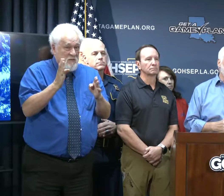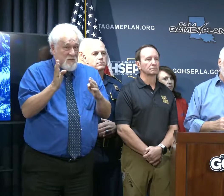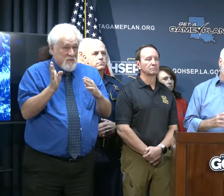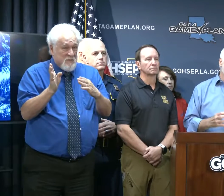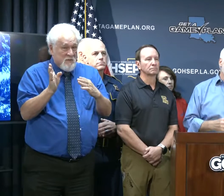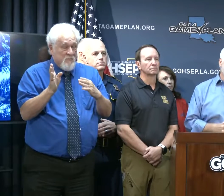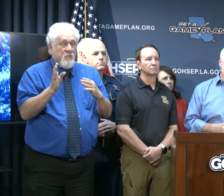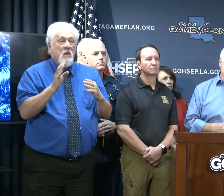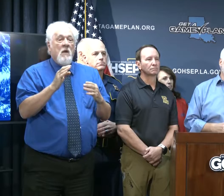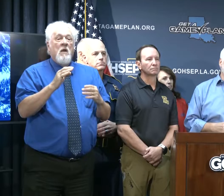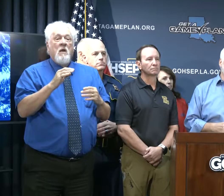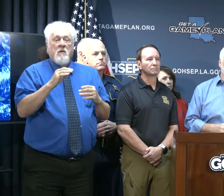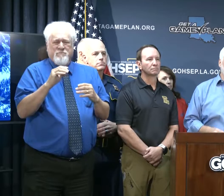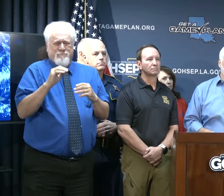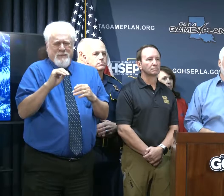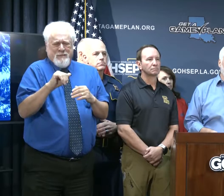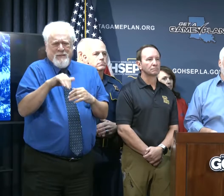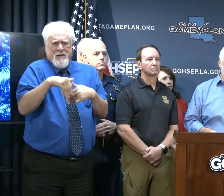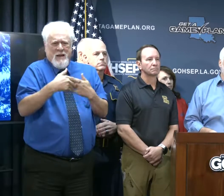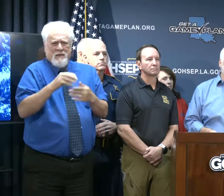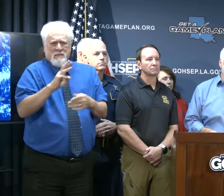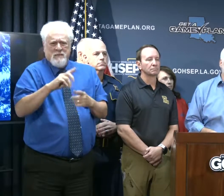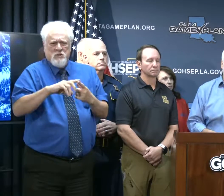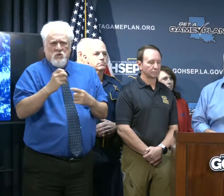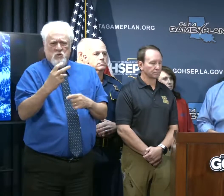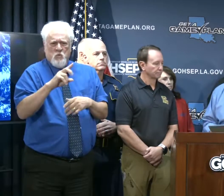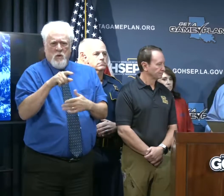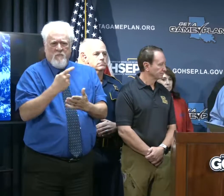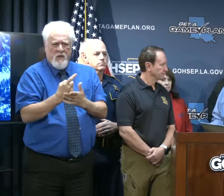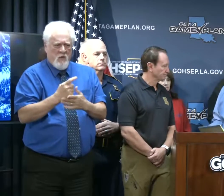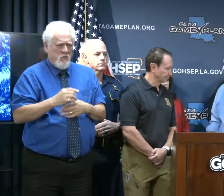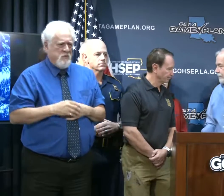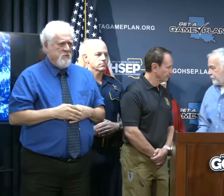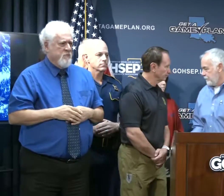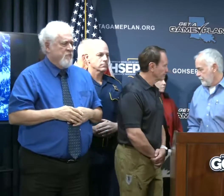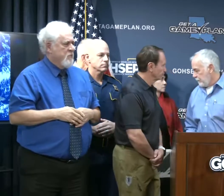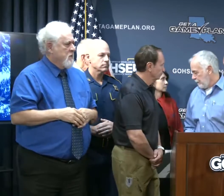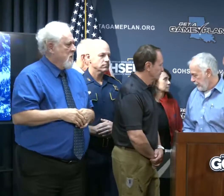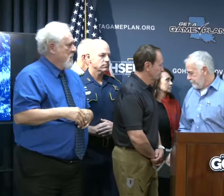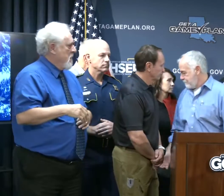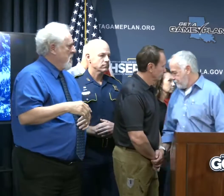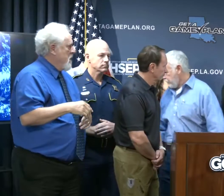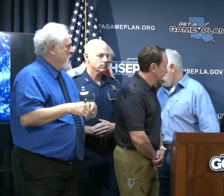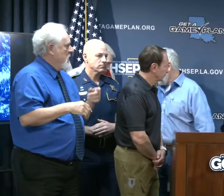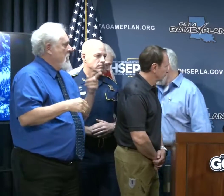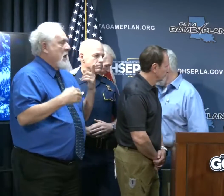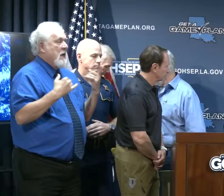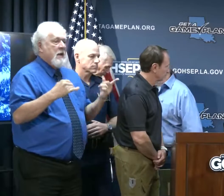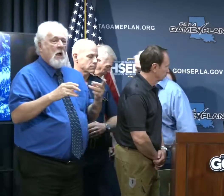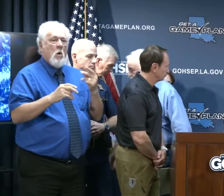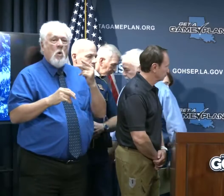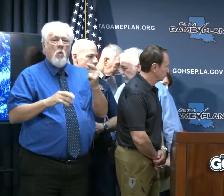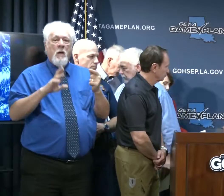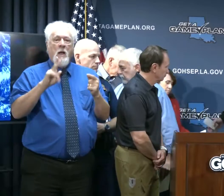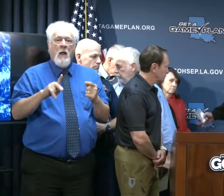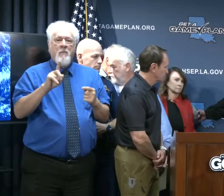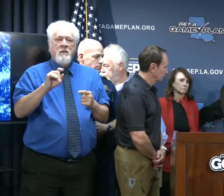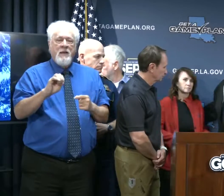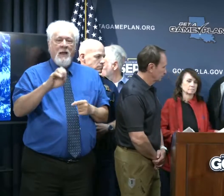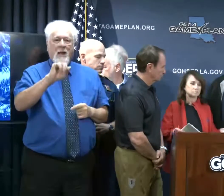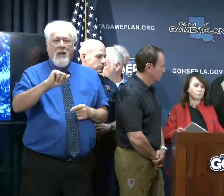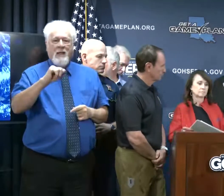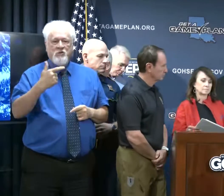in the track over the next 6 to 12 hours. Well done, Jay. Now we're going to get a quick update from the Attorney